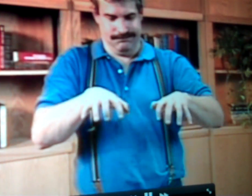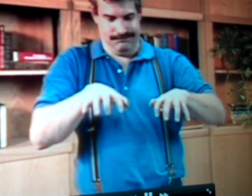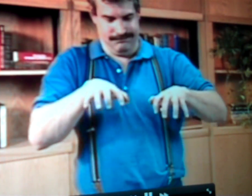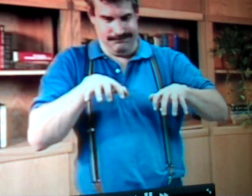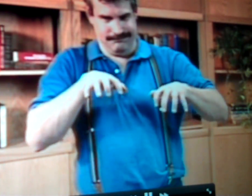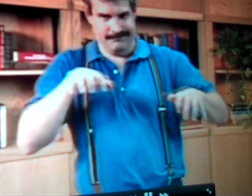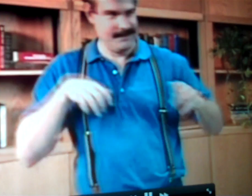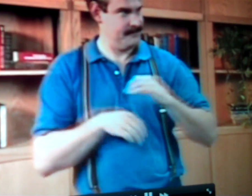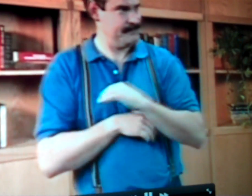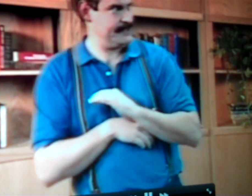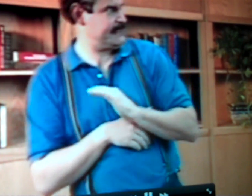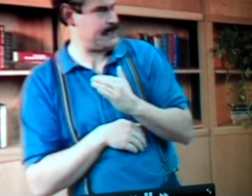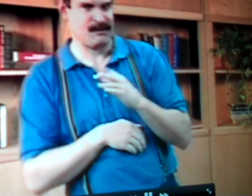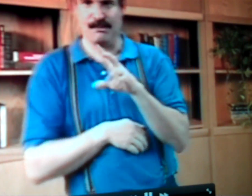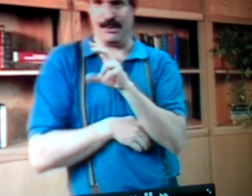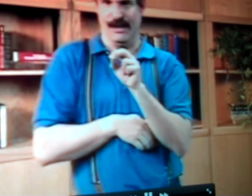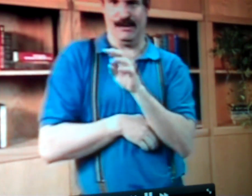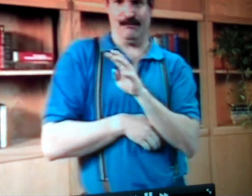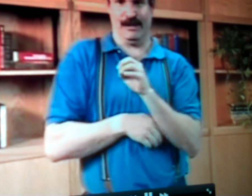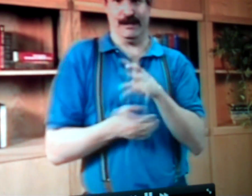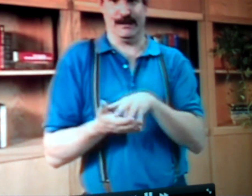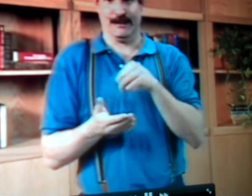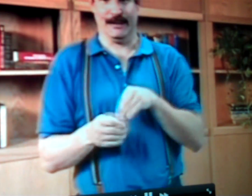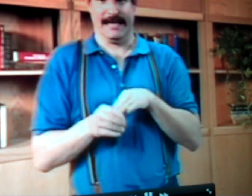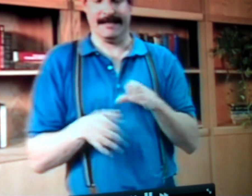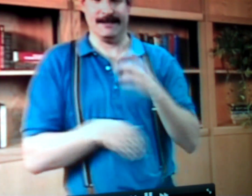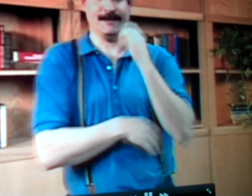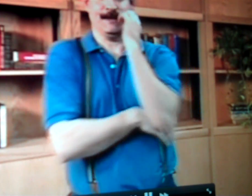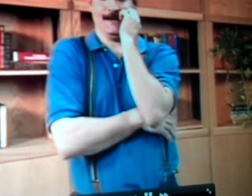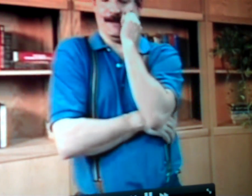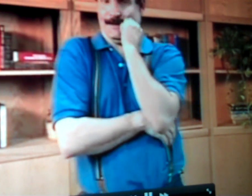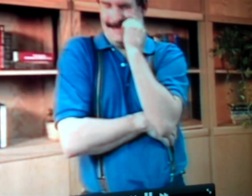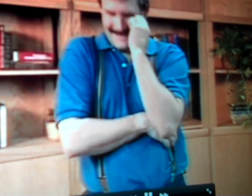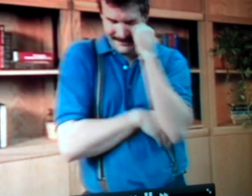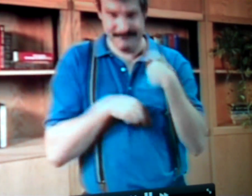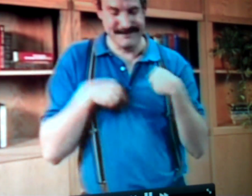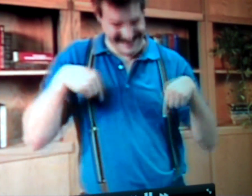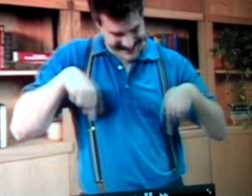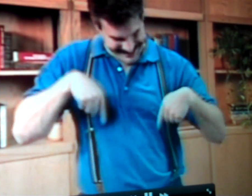in until the classroom was filled. There was probably 30 or 40 students in the classroom at that time.